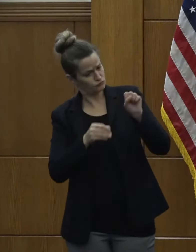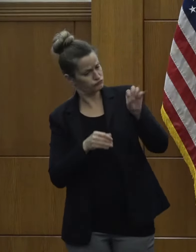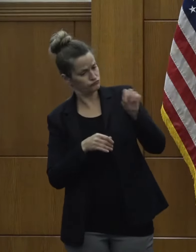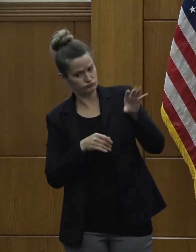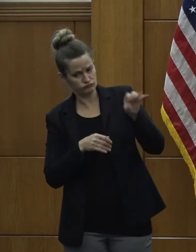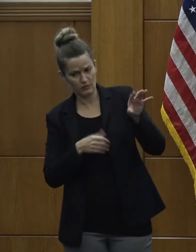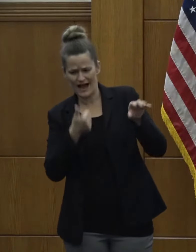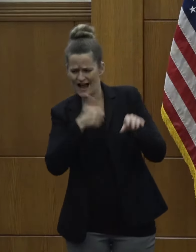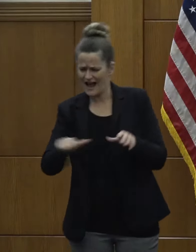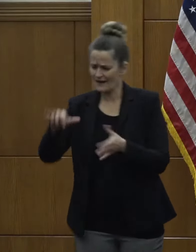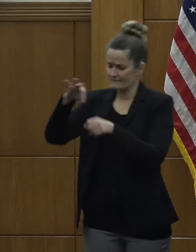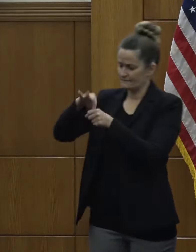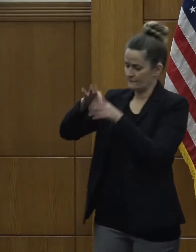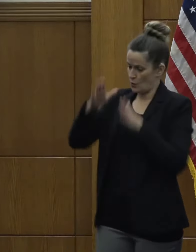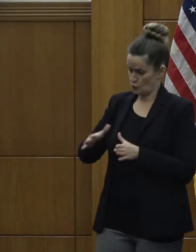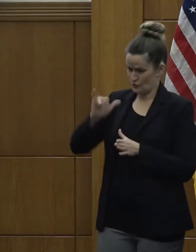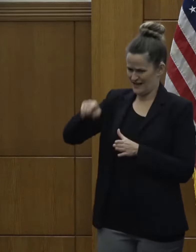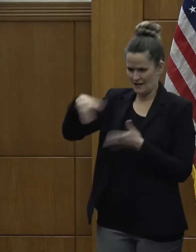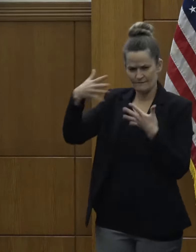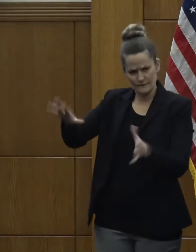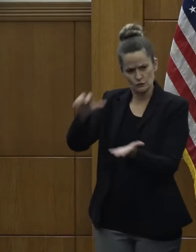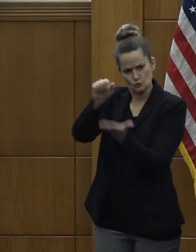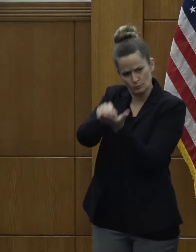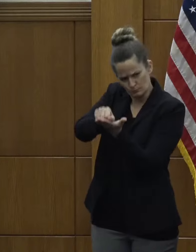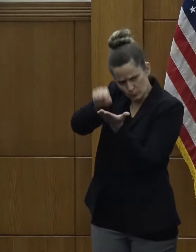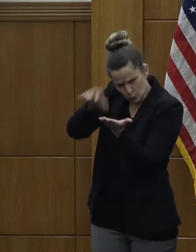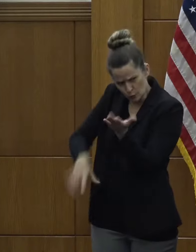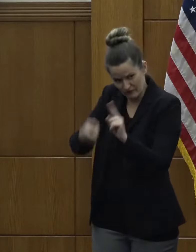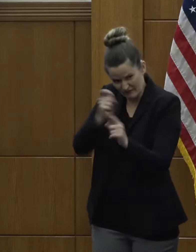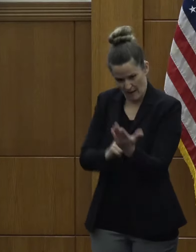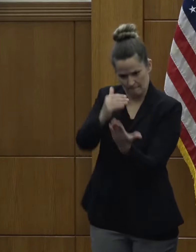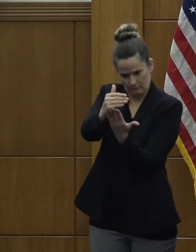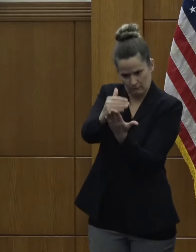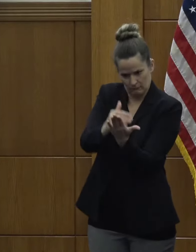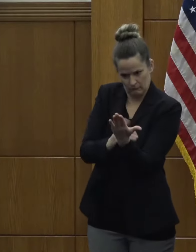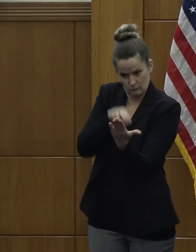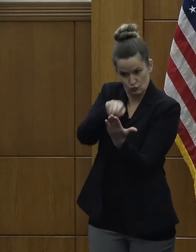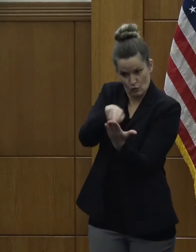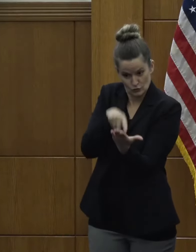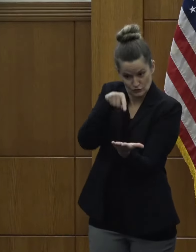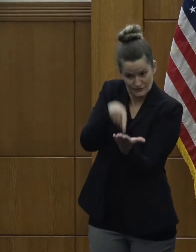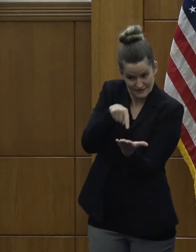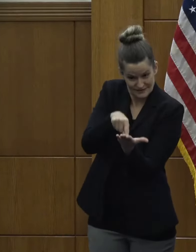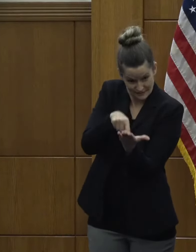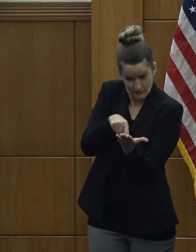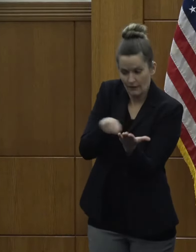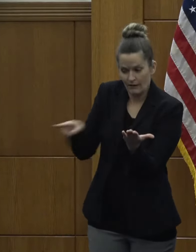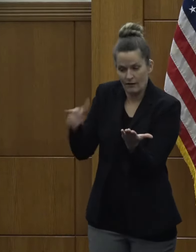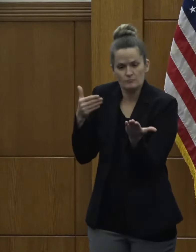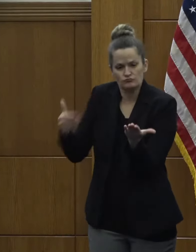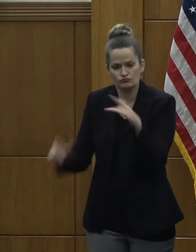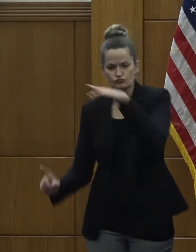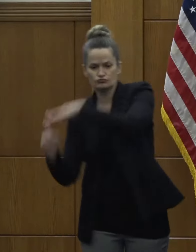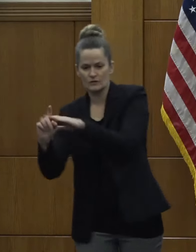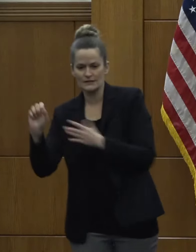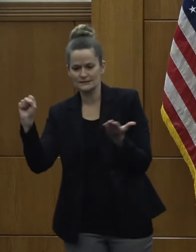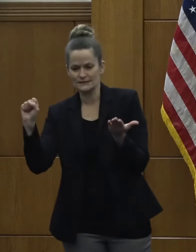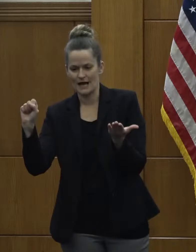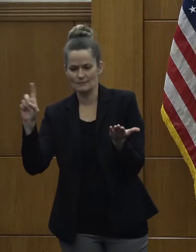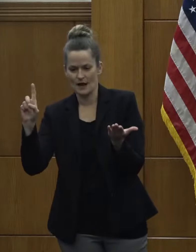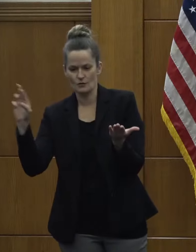from the voter rolls, if they were able to do same day registration. We do not have any data on that